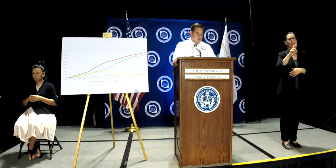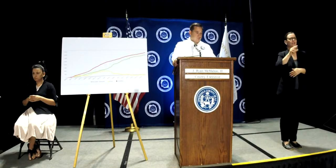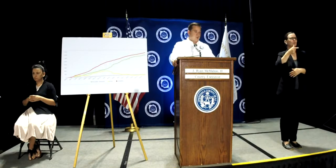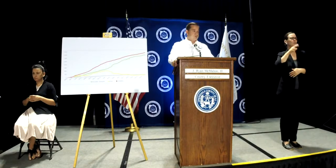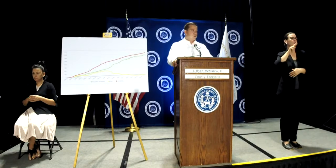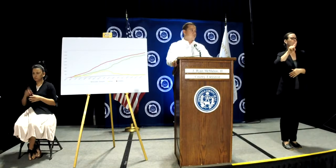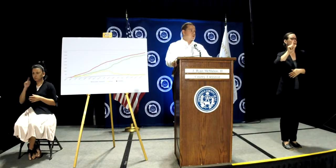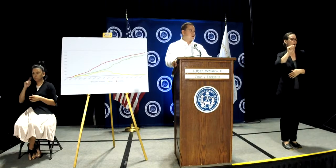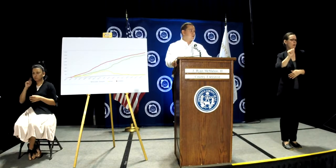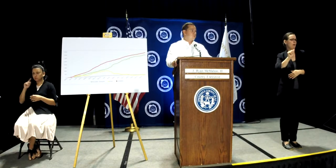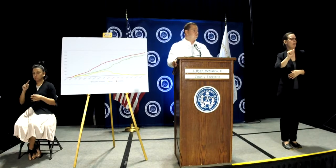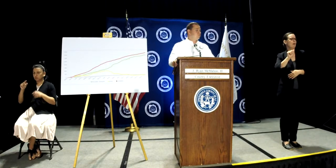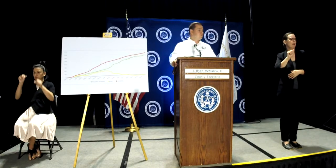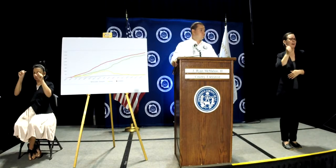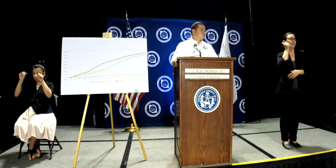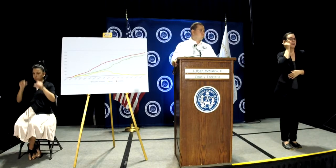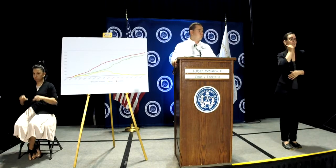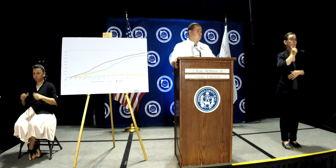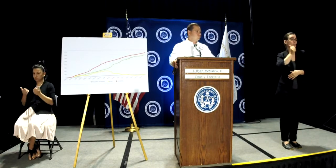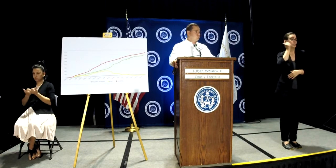on our health department's website.